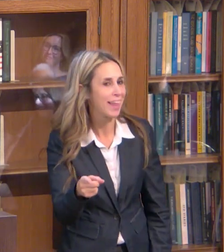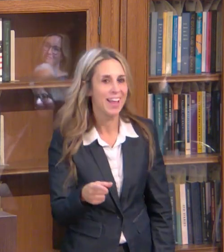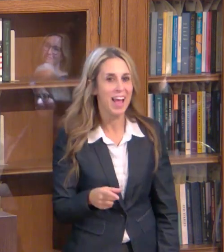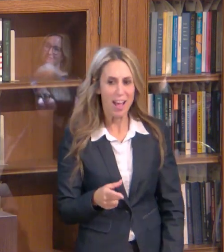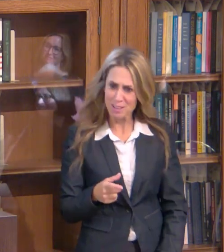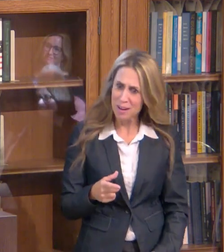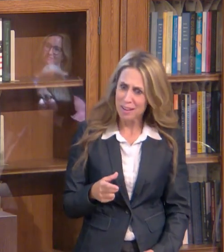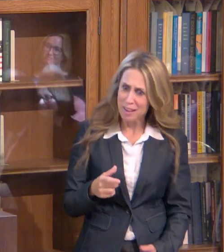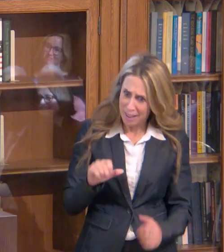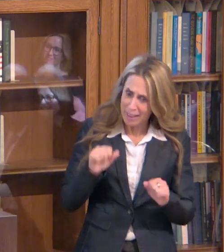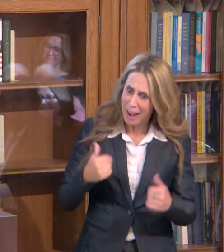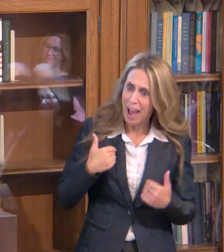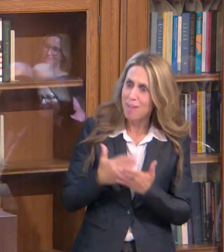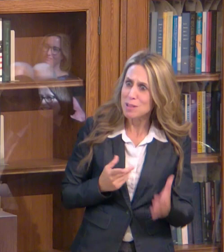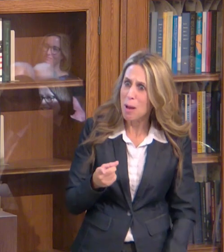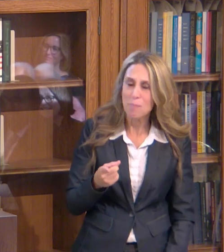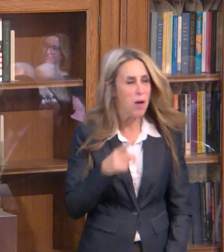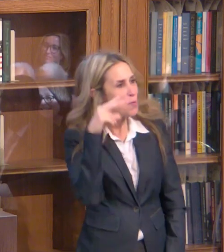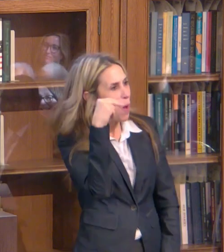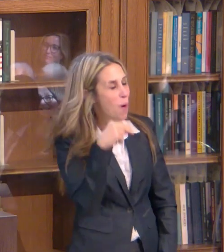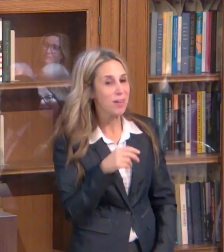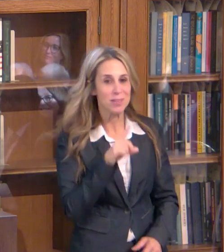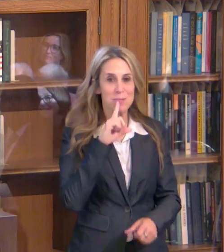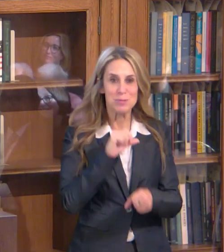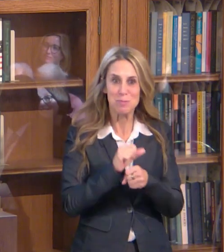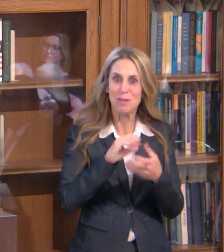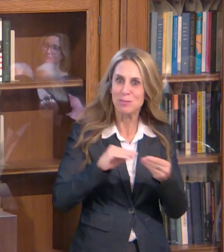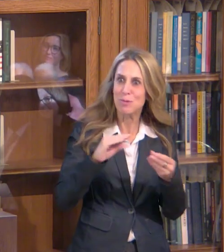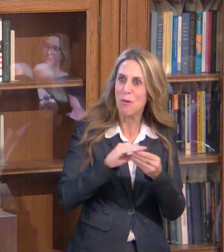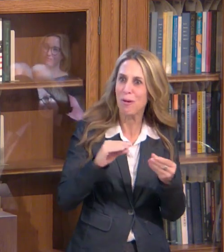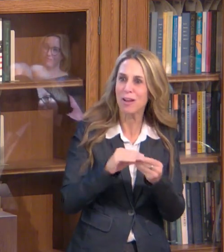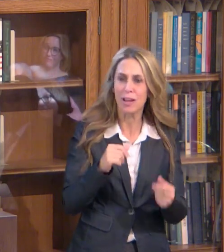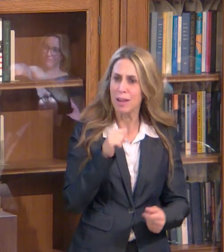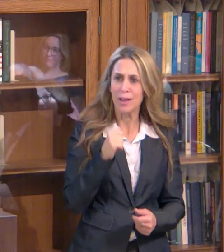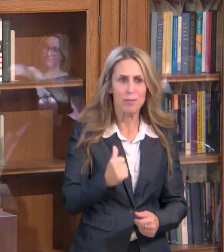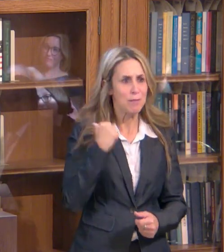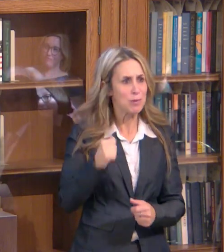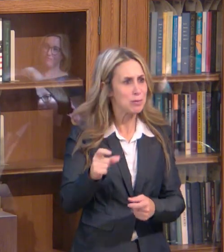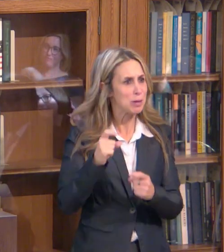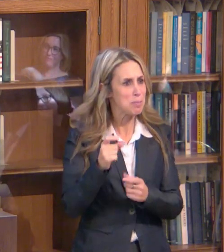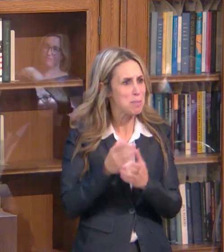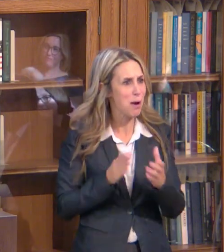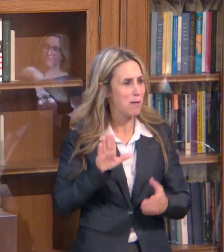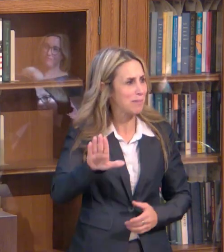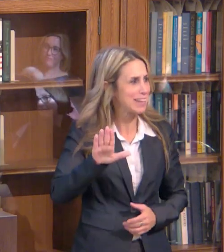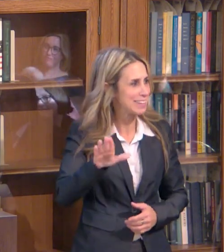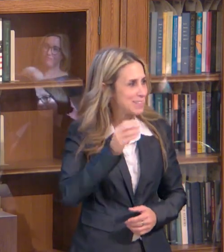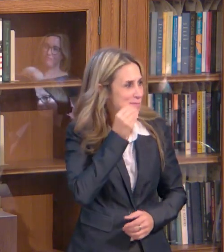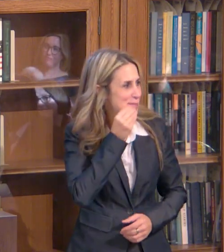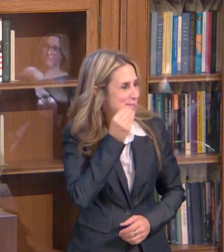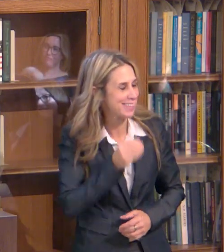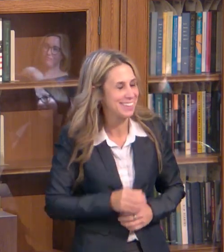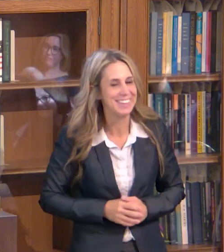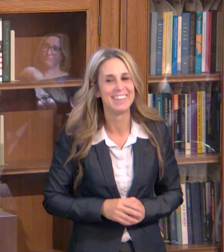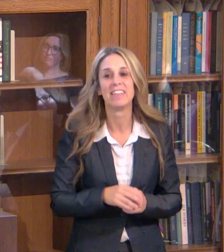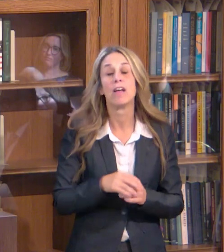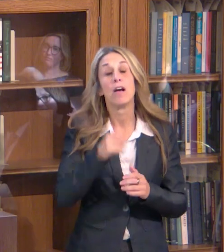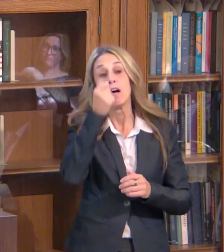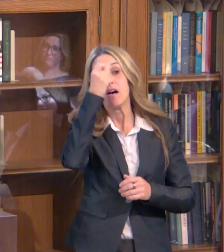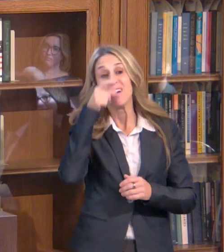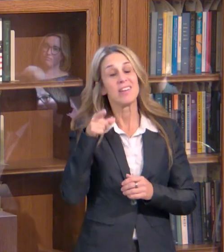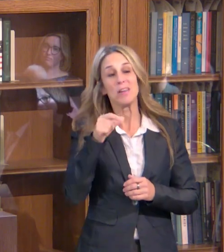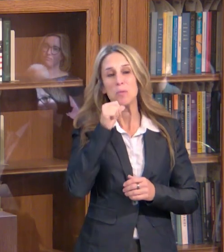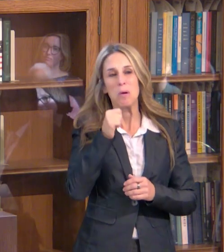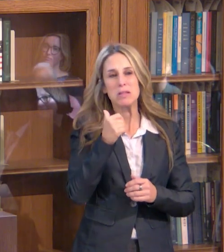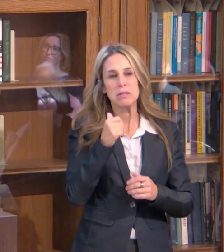give me a piece of that's the true story wouldn't give me a piece of of his uh short R and also remember he had not been well